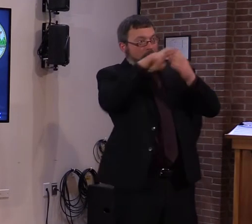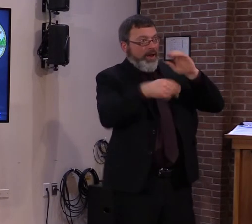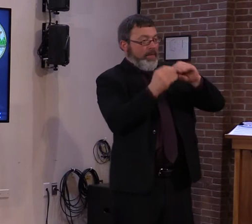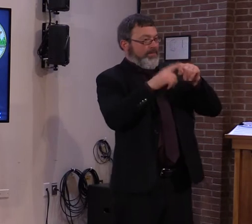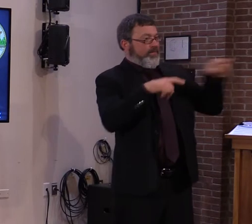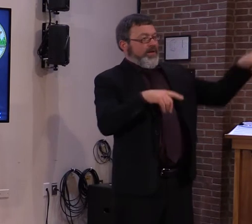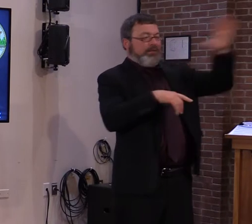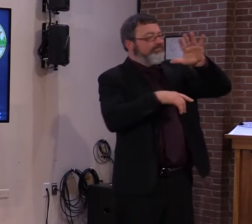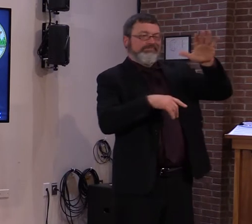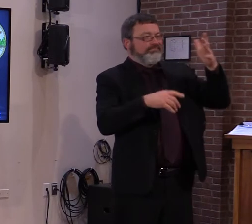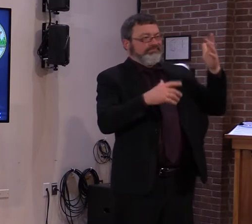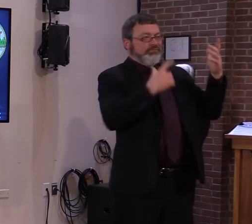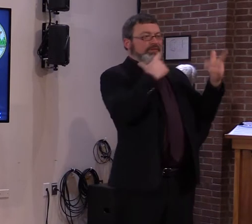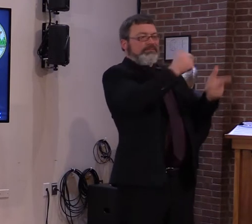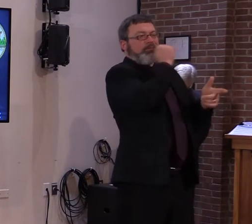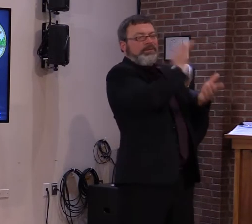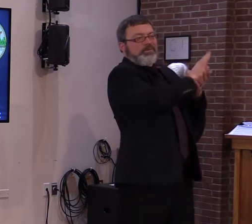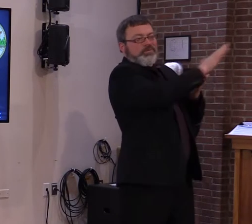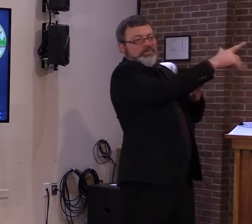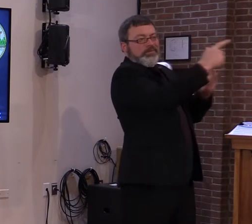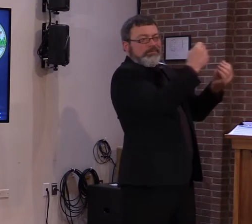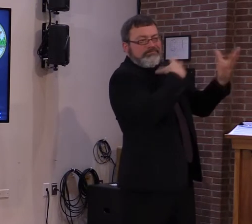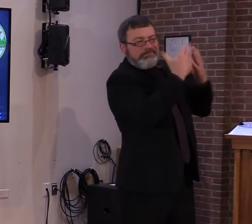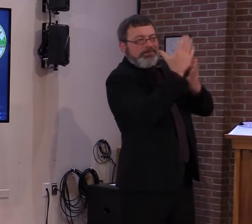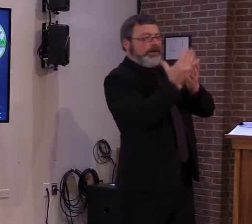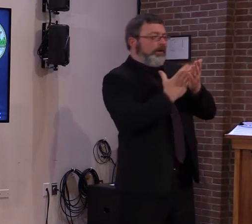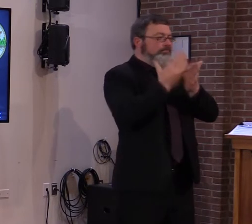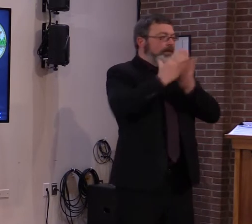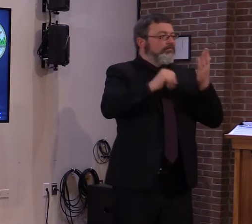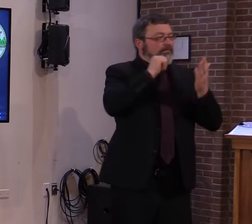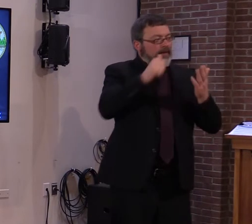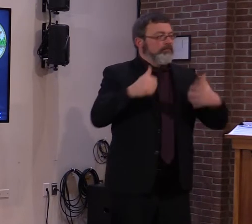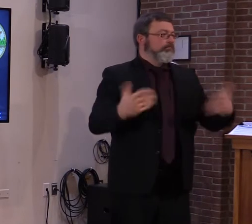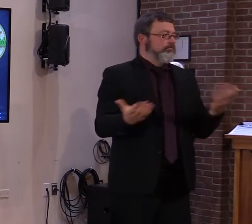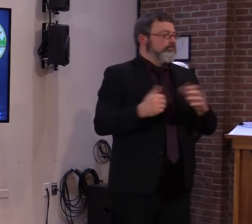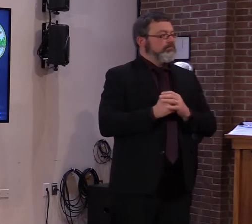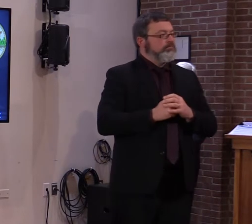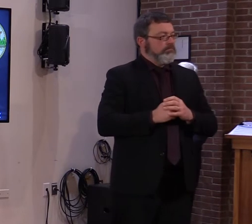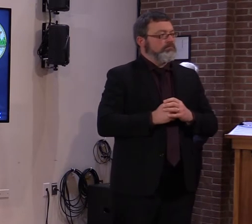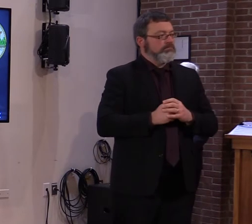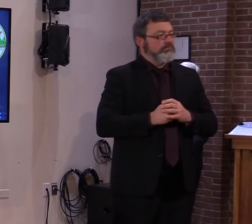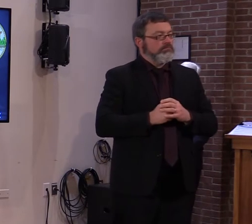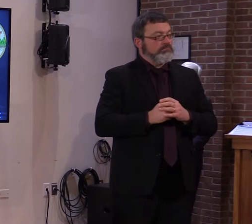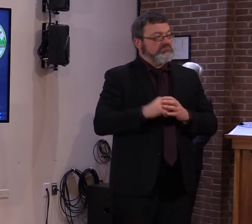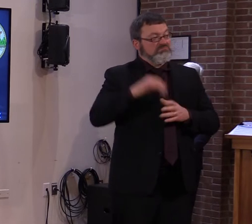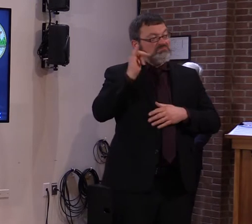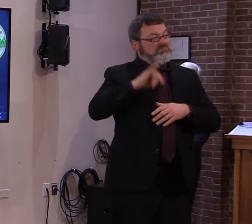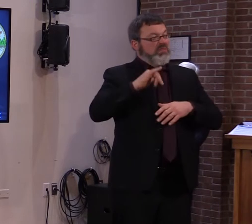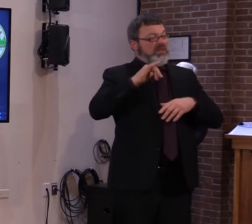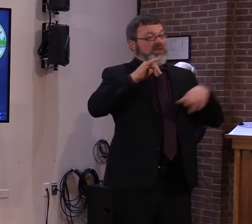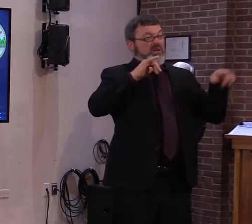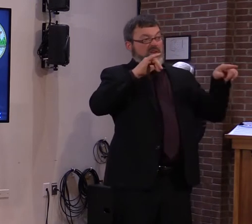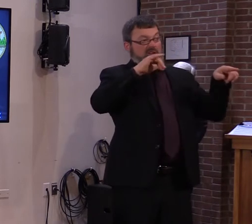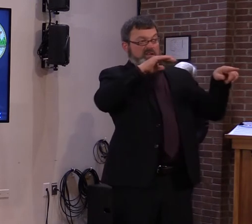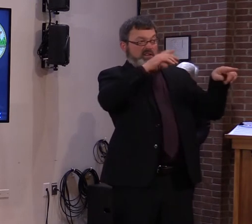but that's heartening to know that they continue to maintain a 50% in-person rate. And the last